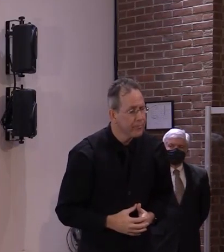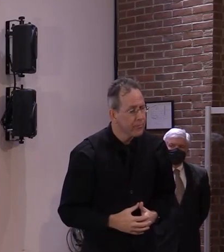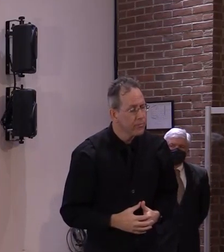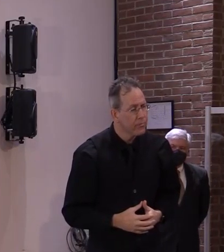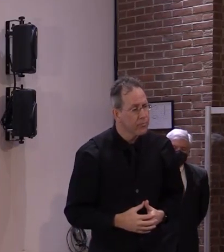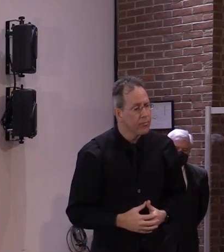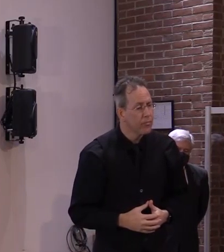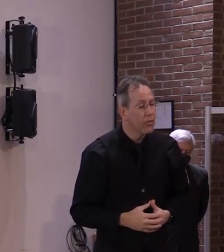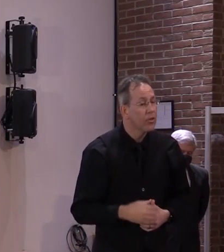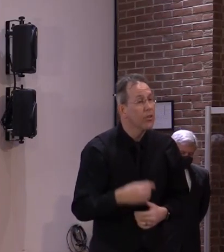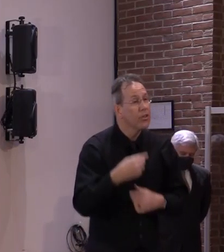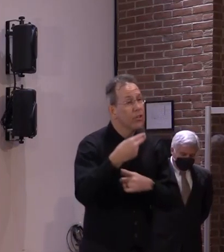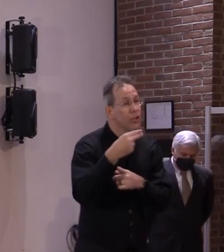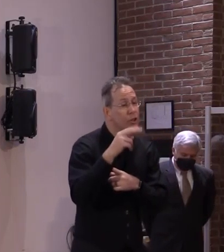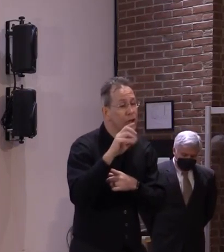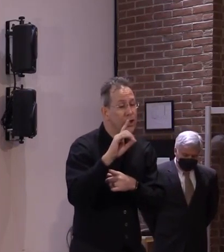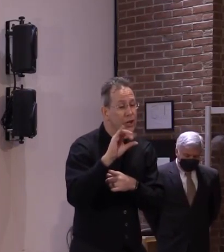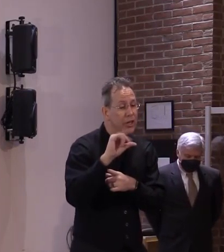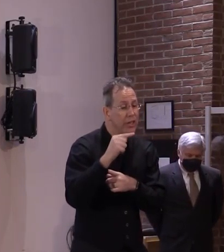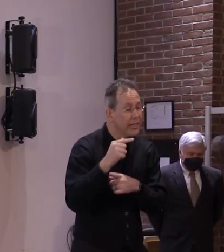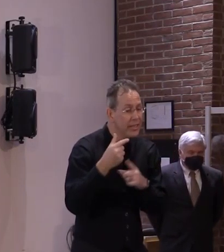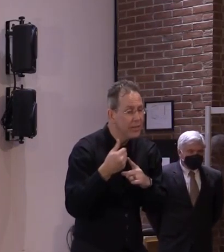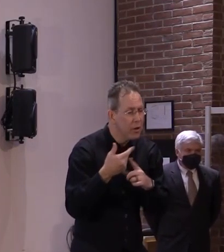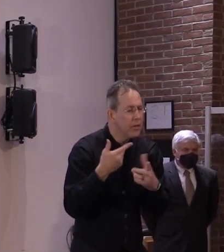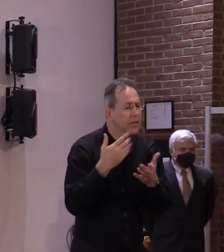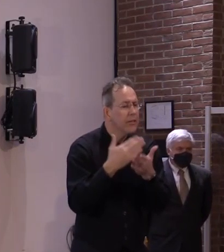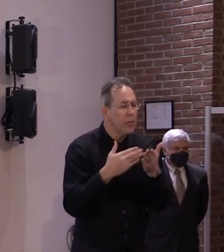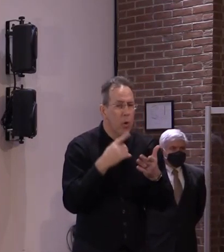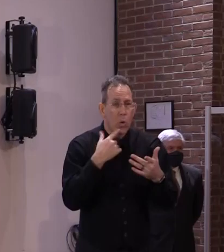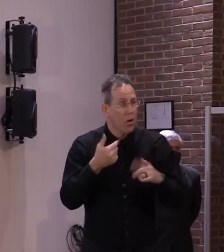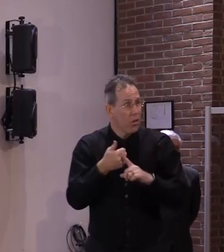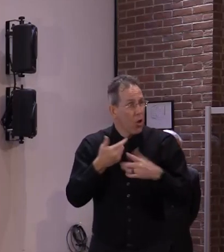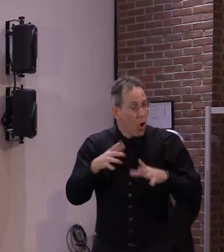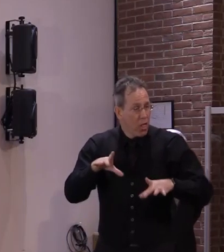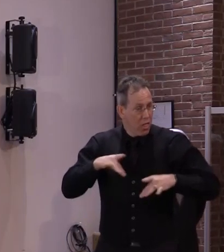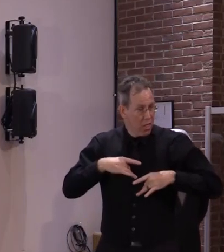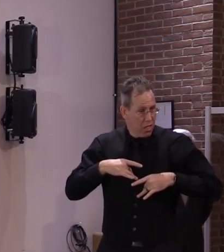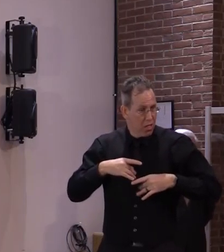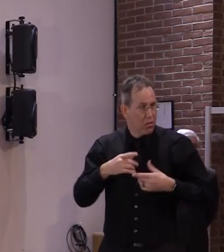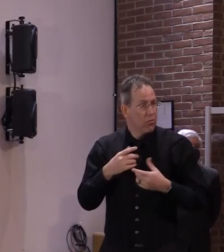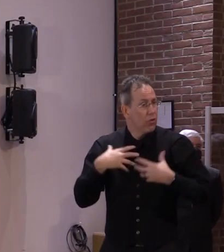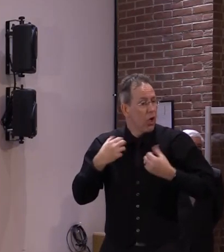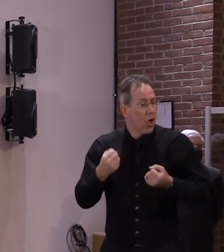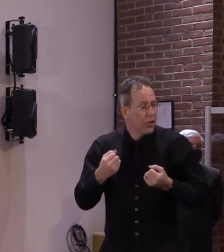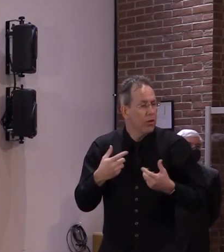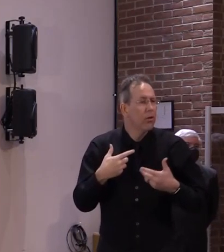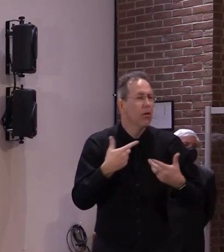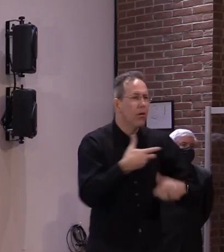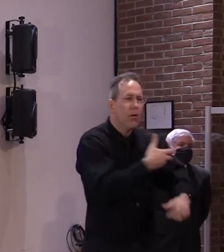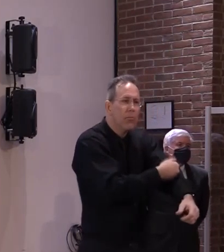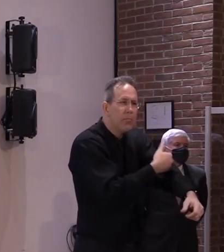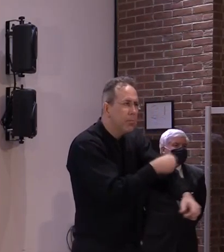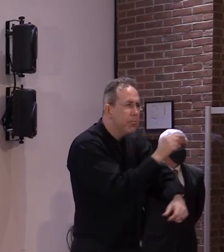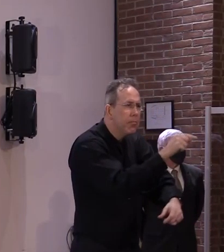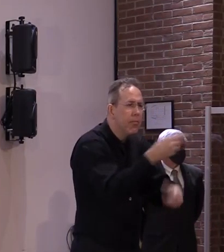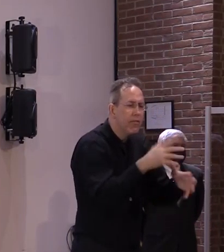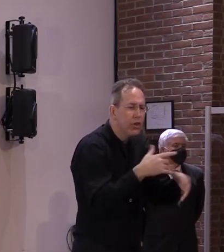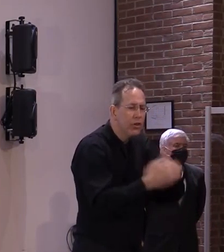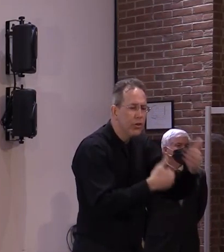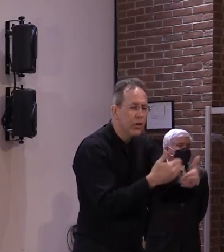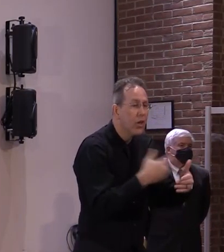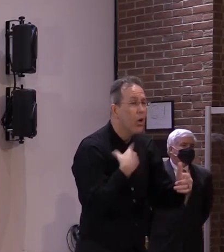with vaccine-mediated immunity, somewhere in the 80% range, leads to a better life for us all and